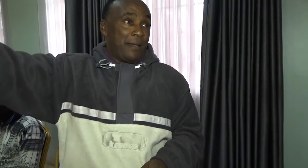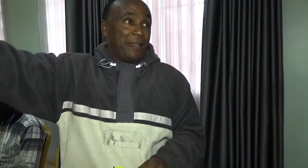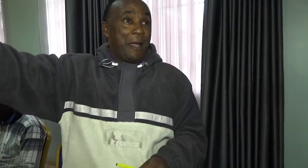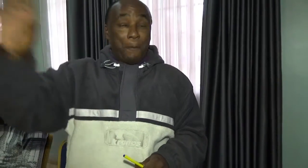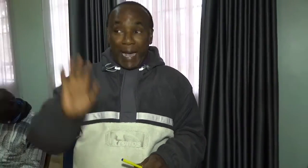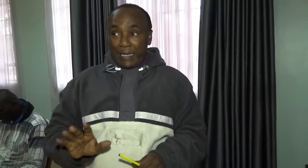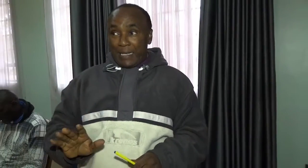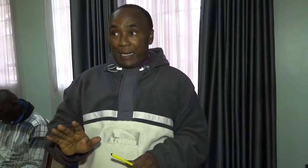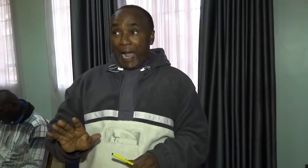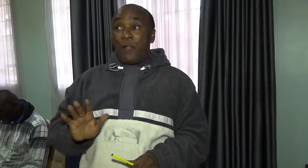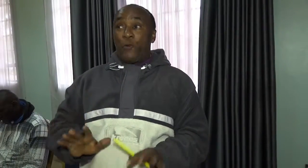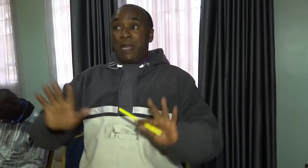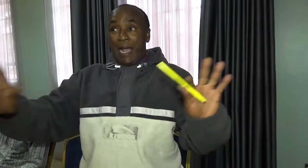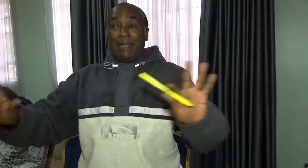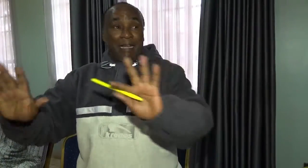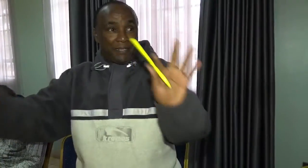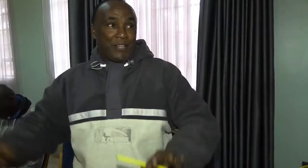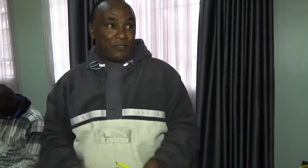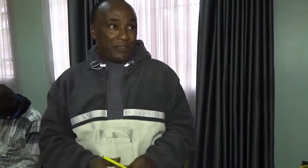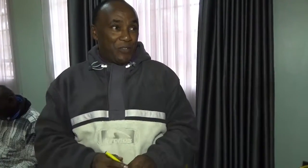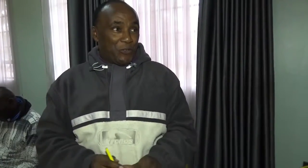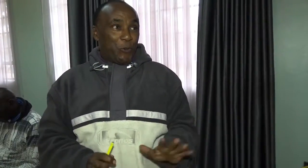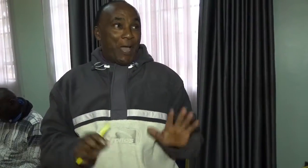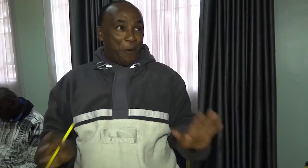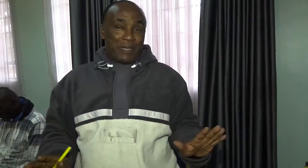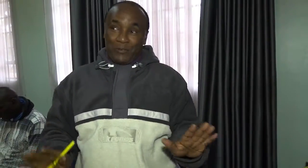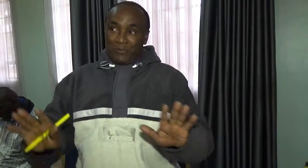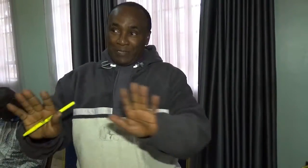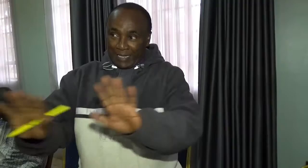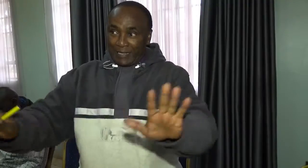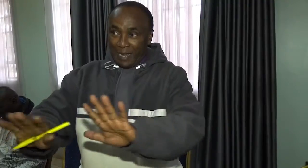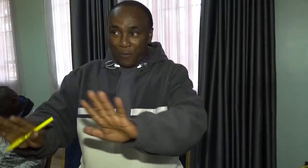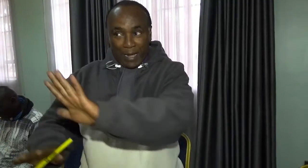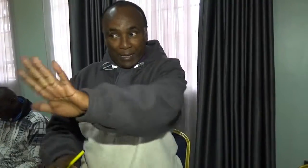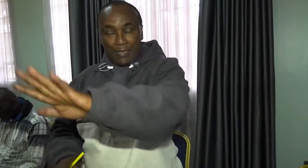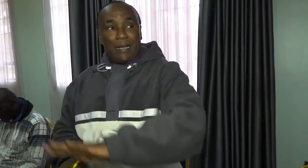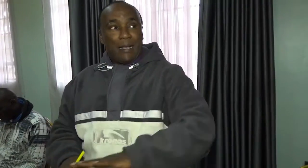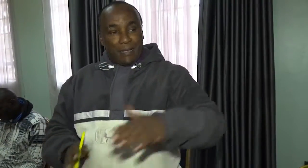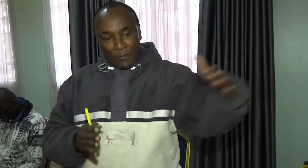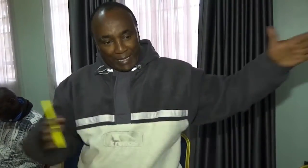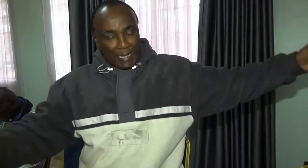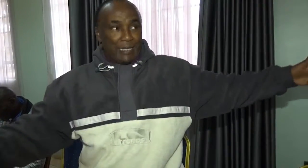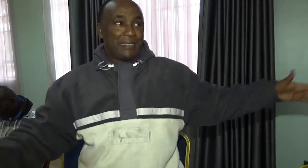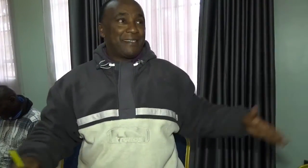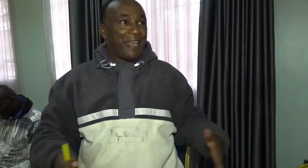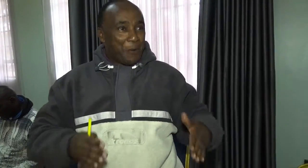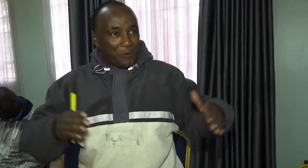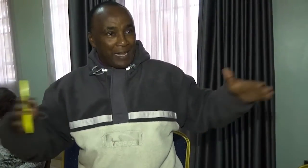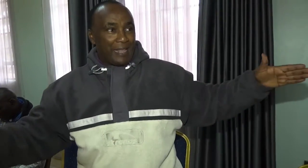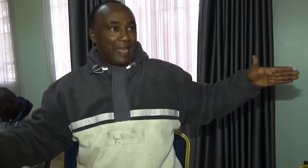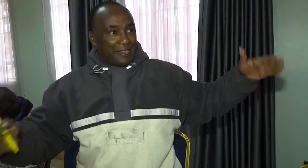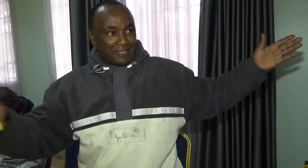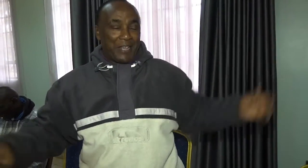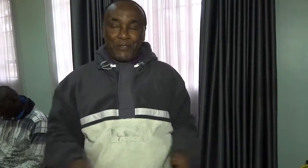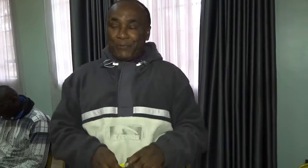they were. But I could hear the discussion. So I opted to sit somewhere within the distance. I could